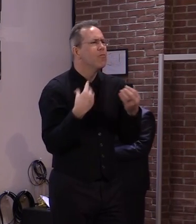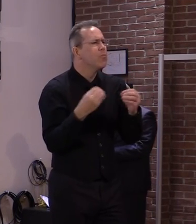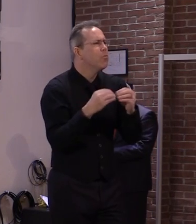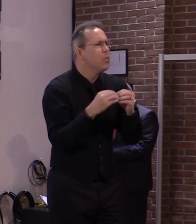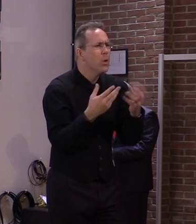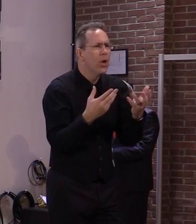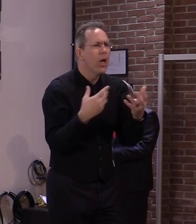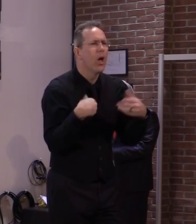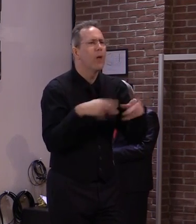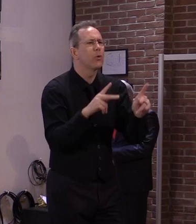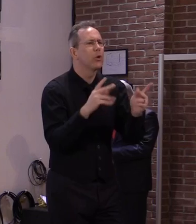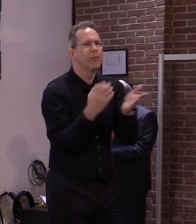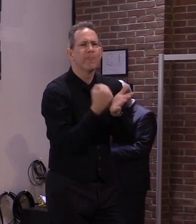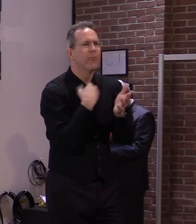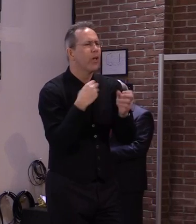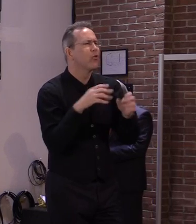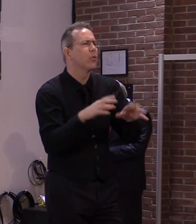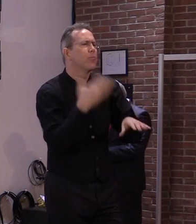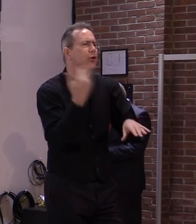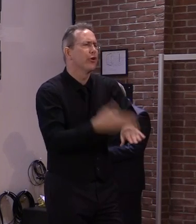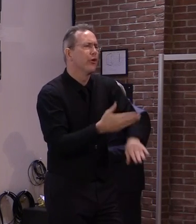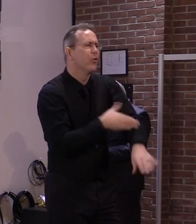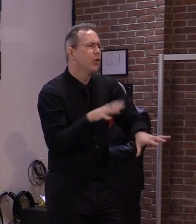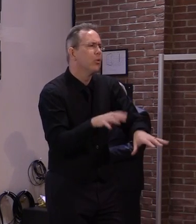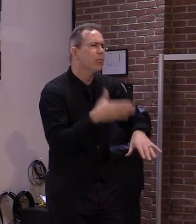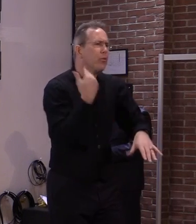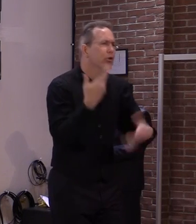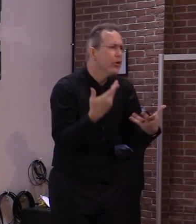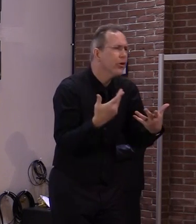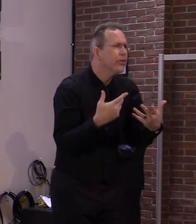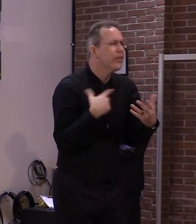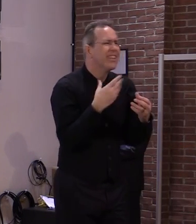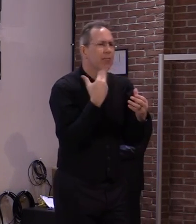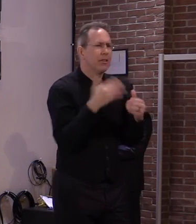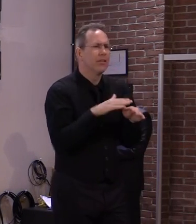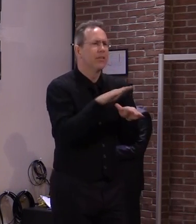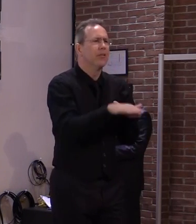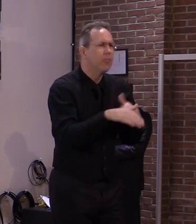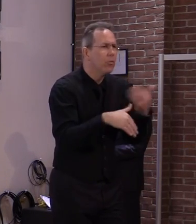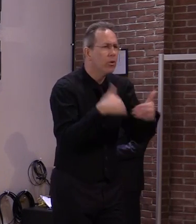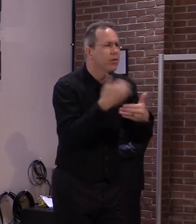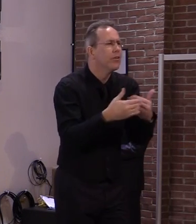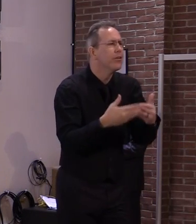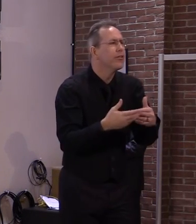is not to necessarily assume that all students have experienced the same impact from either an